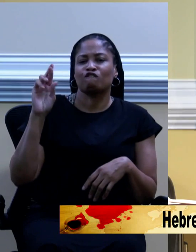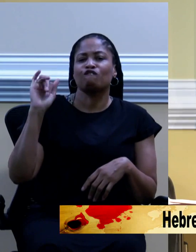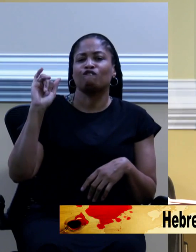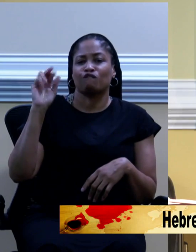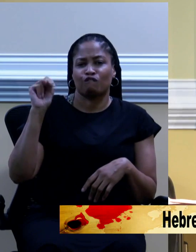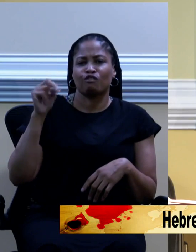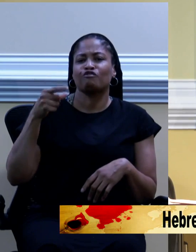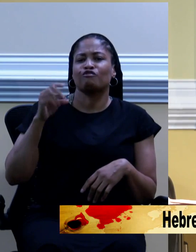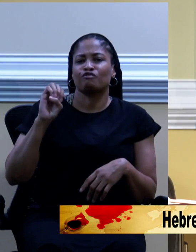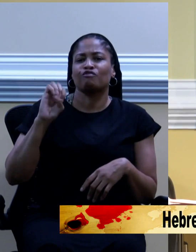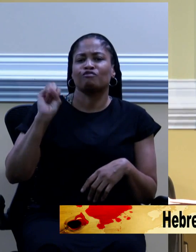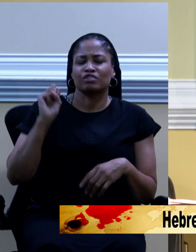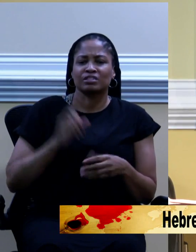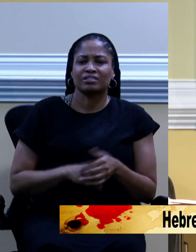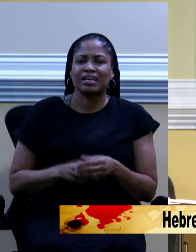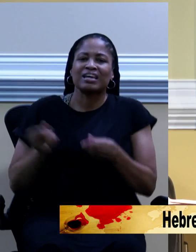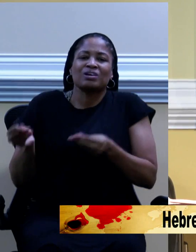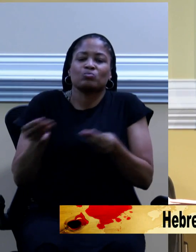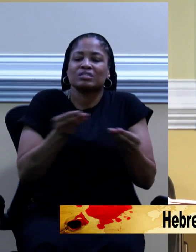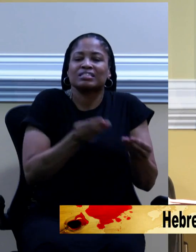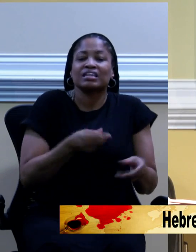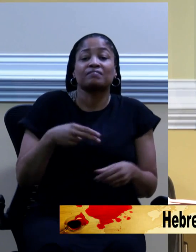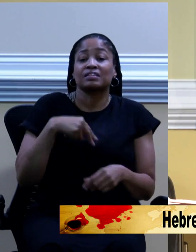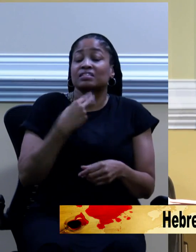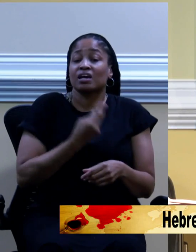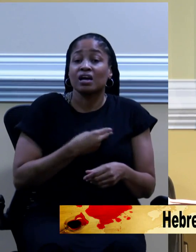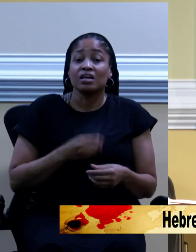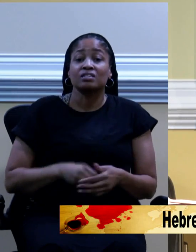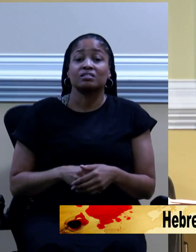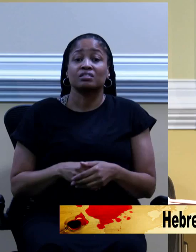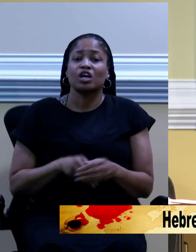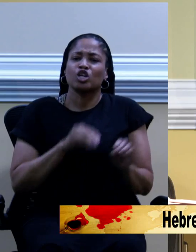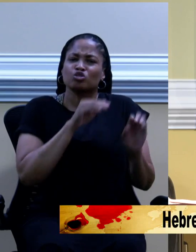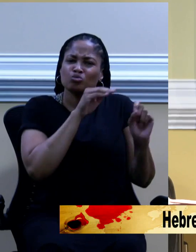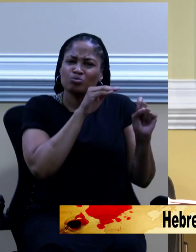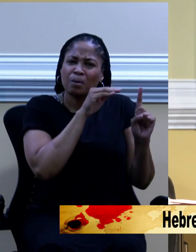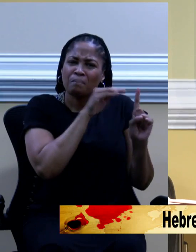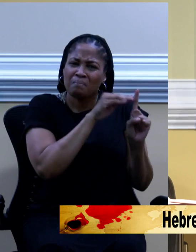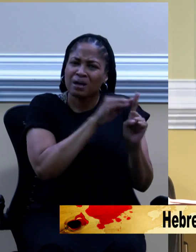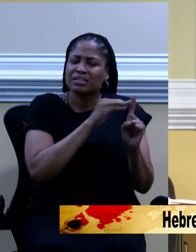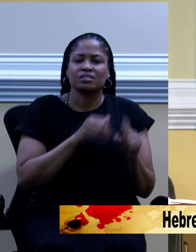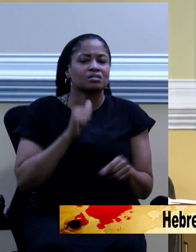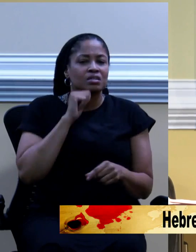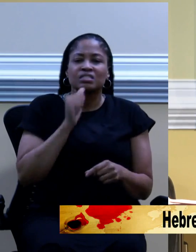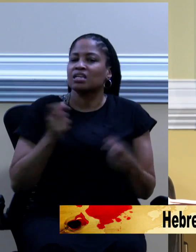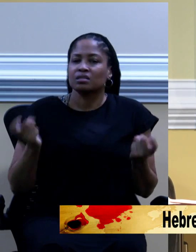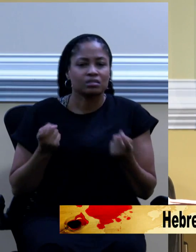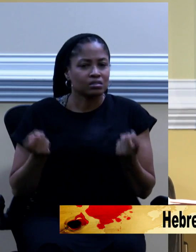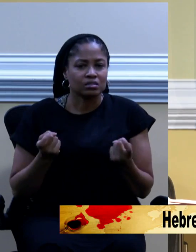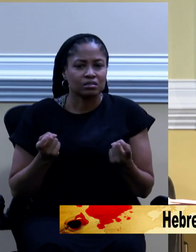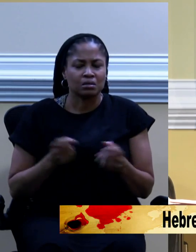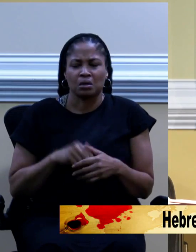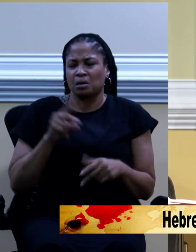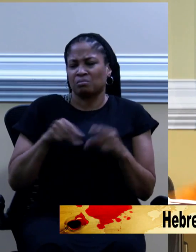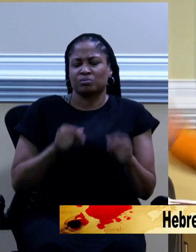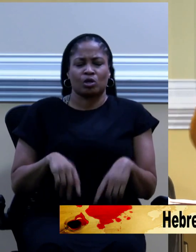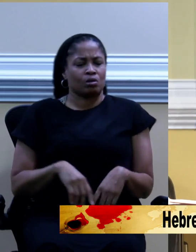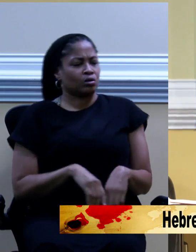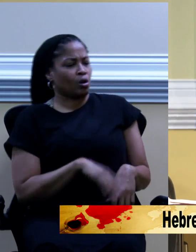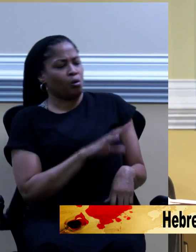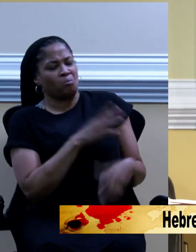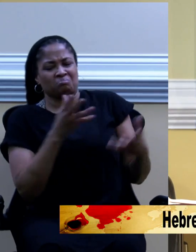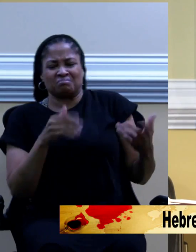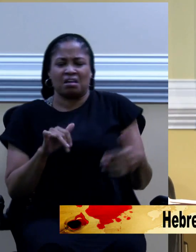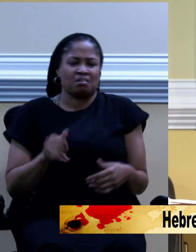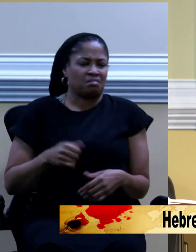us not to sin against God so he won't have to have us stoned to death. Teach. He would tell me, well, that's our culture. How come he waited till a man